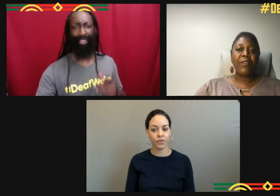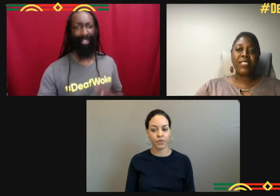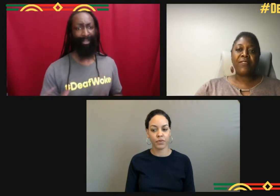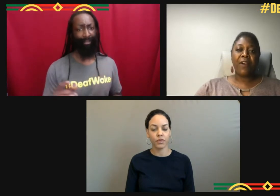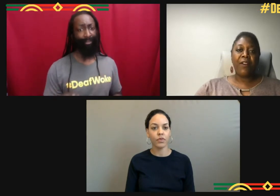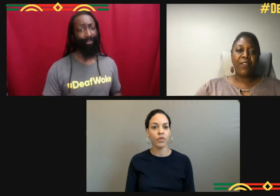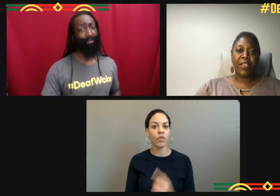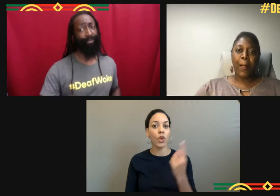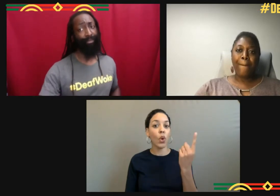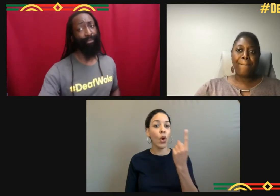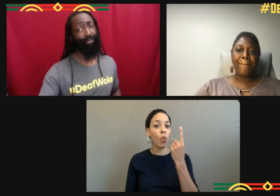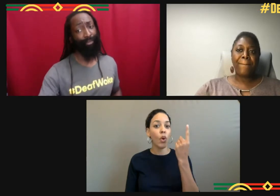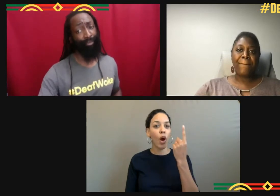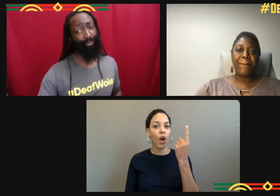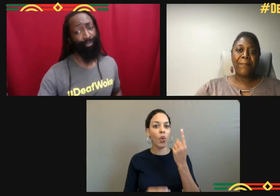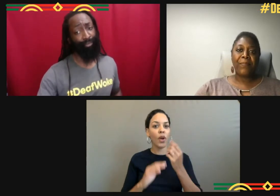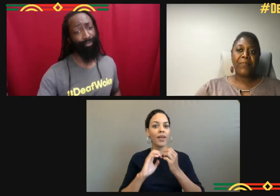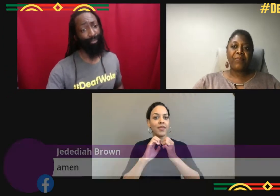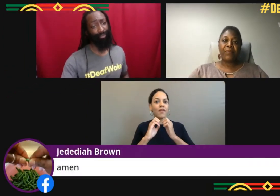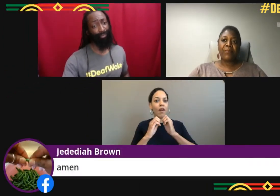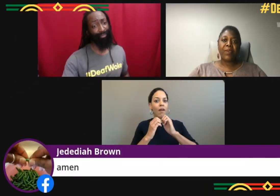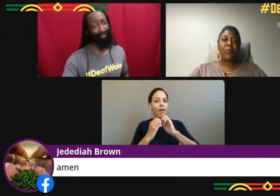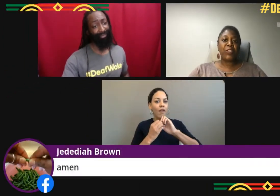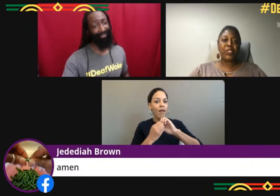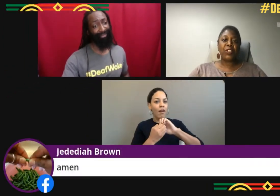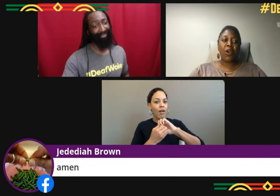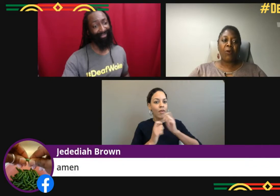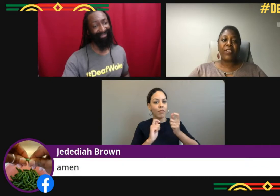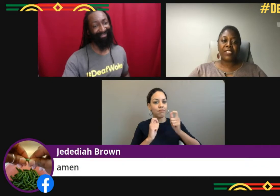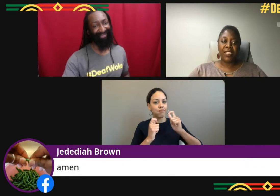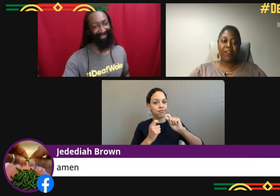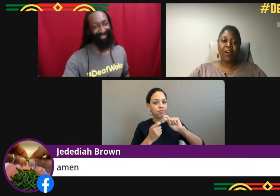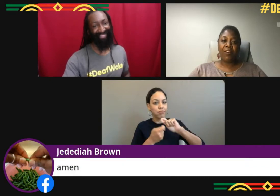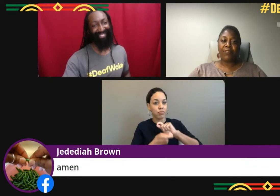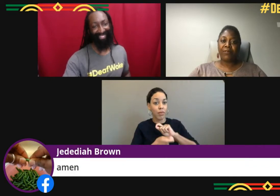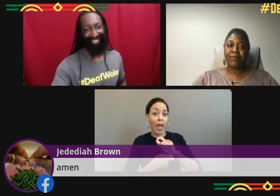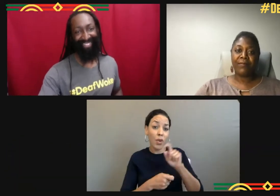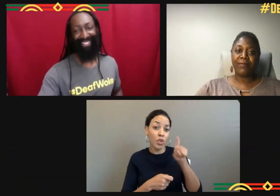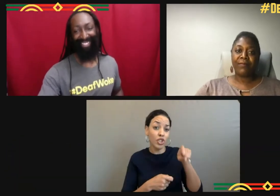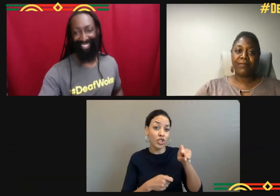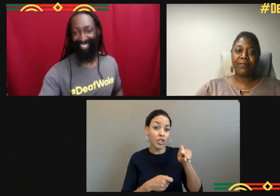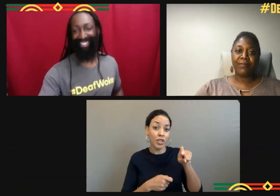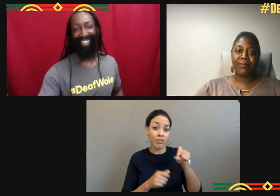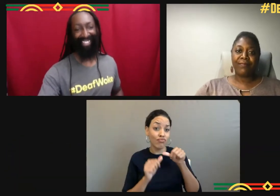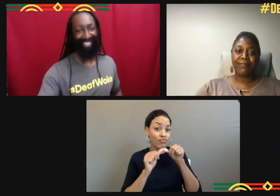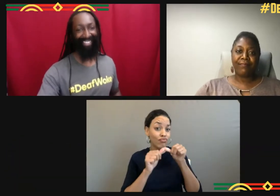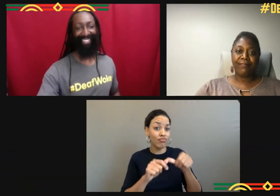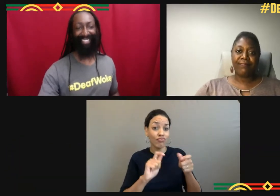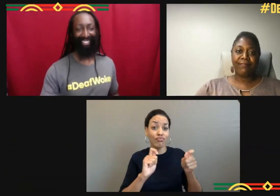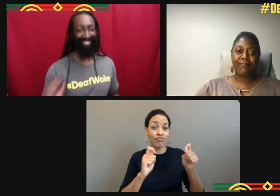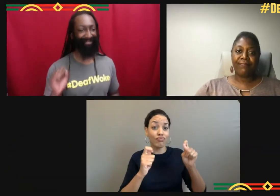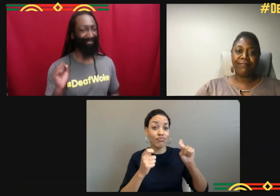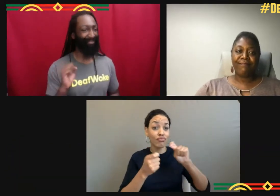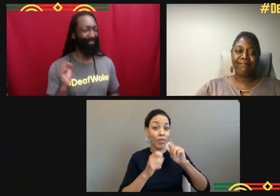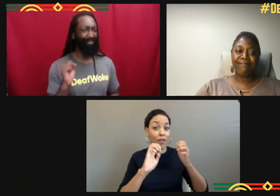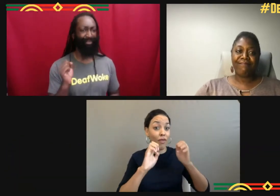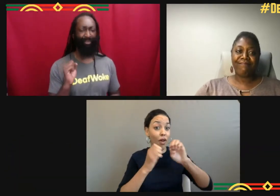We're always evolving, and we should always evolve.